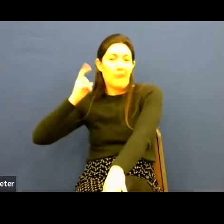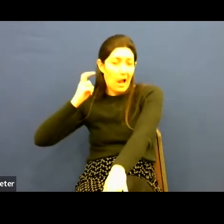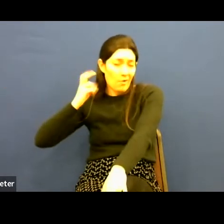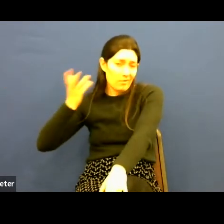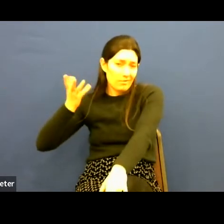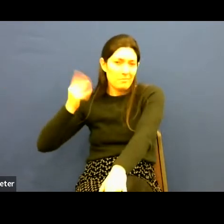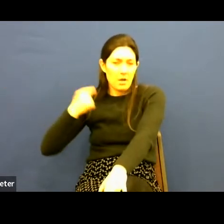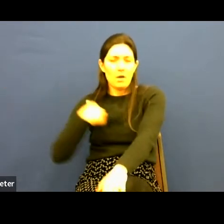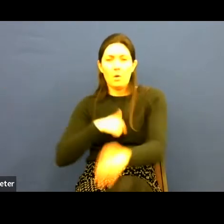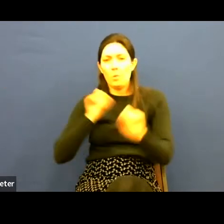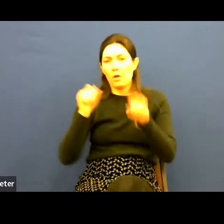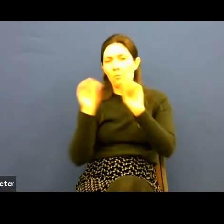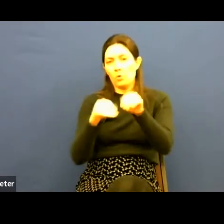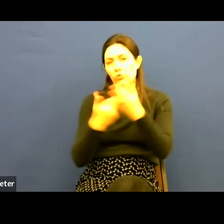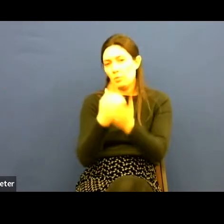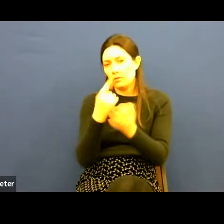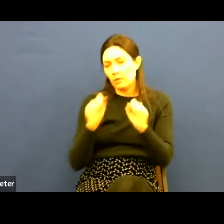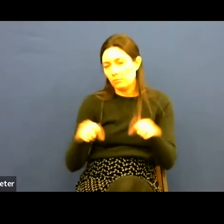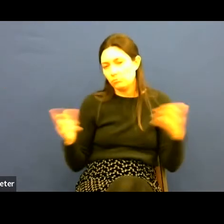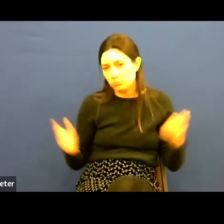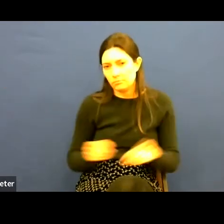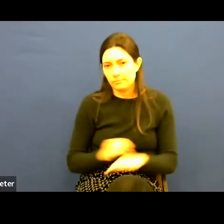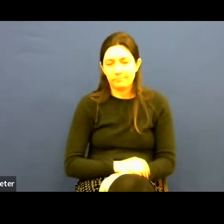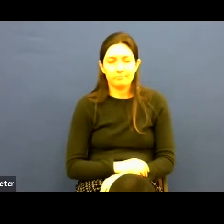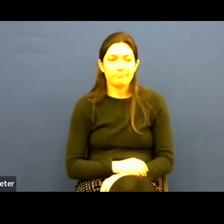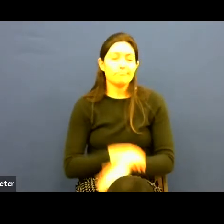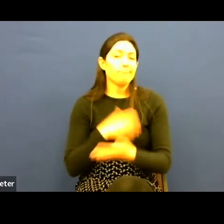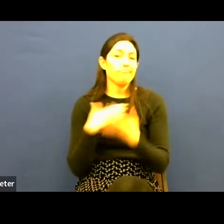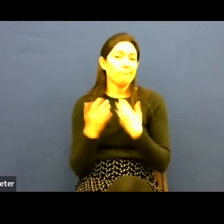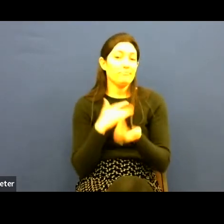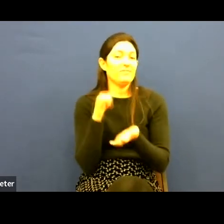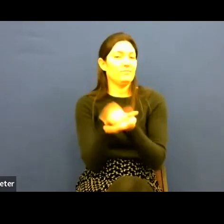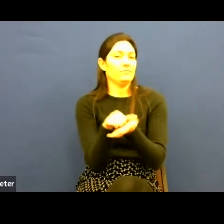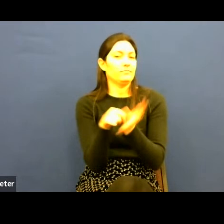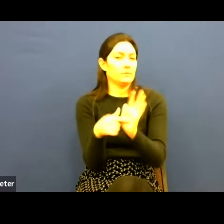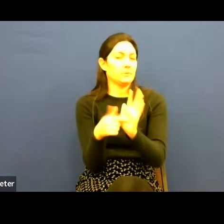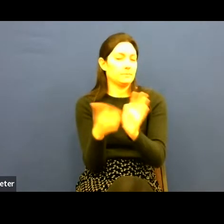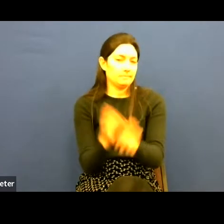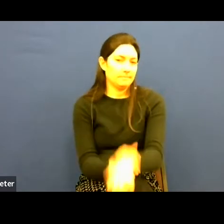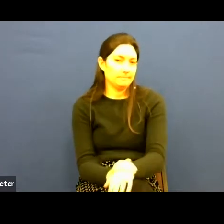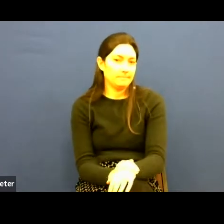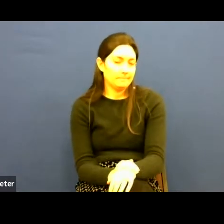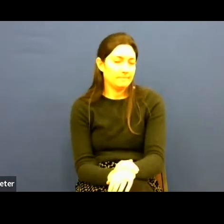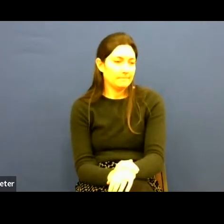one in then. So, but that's an example of the ones we're looking at. So